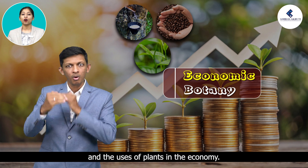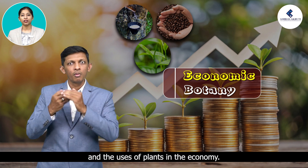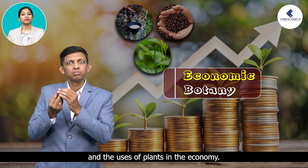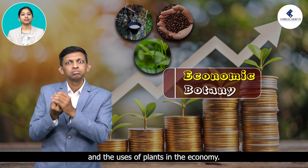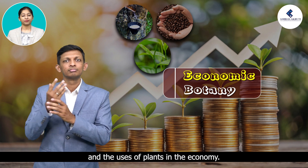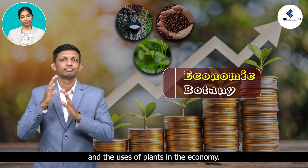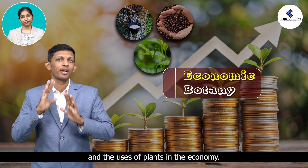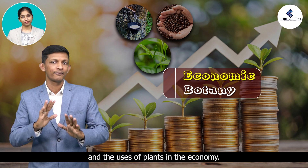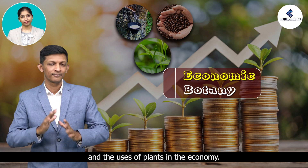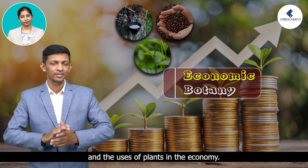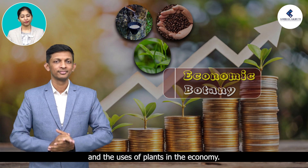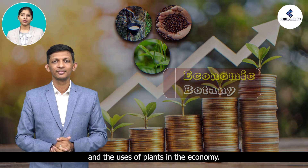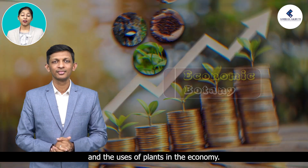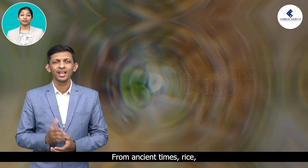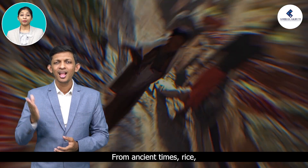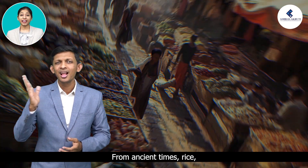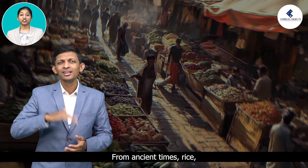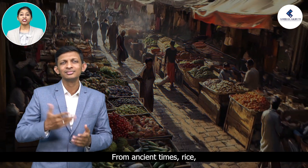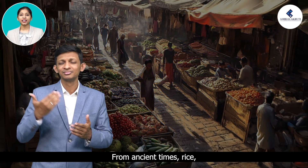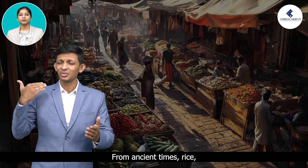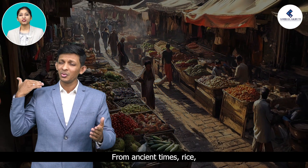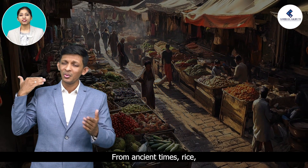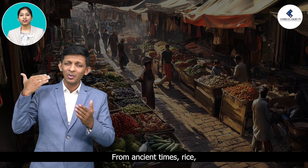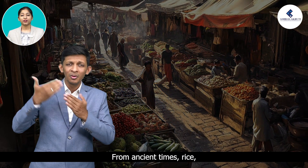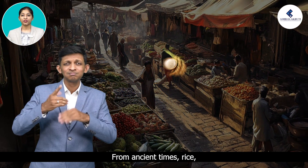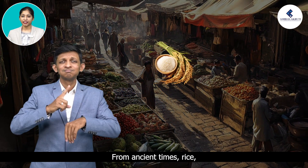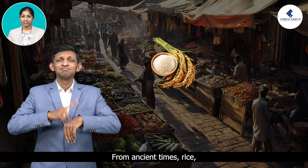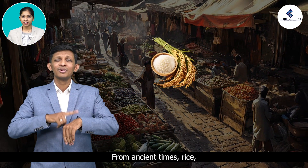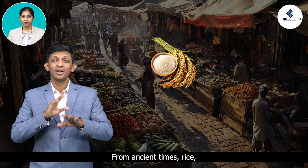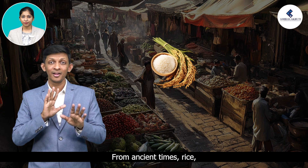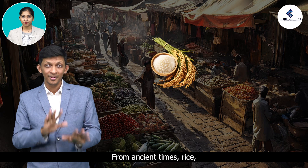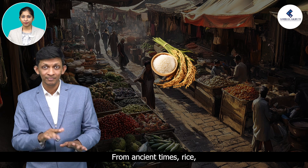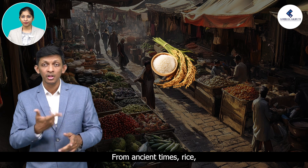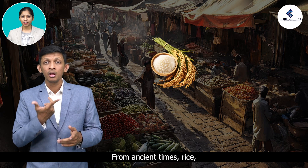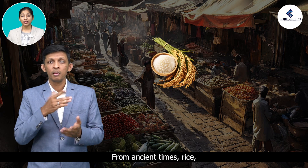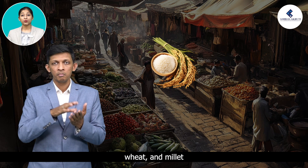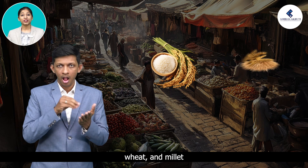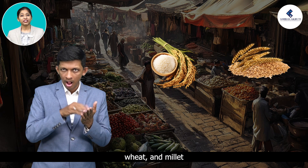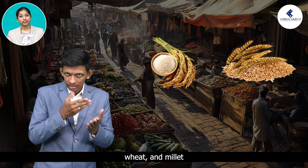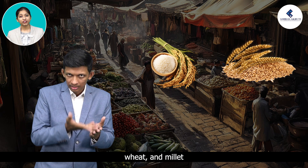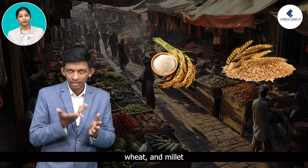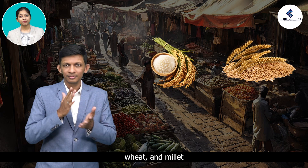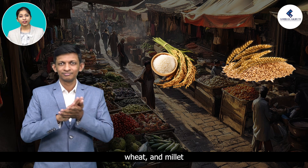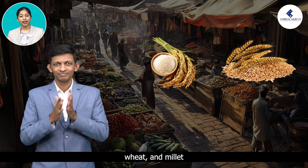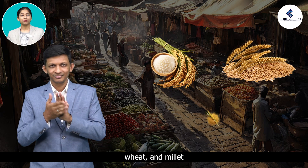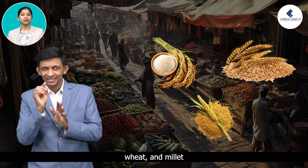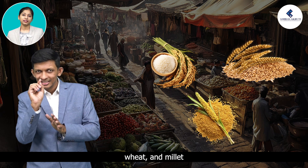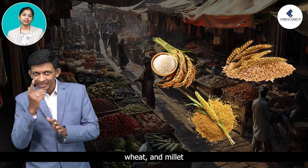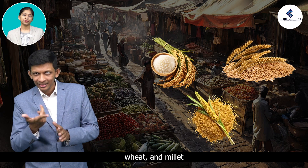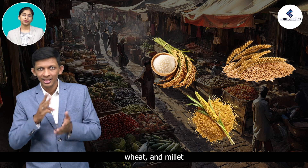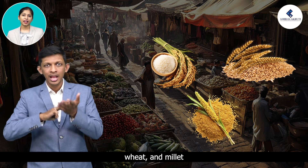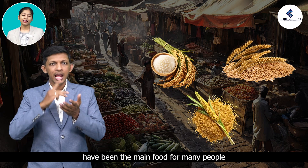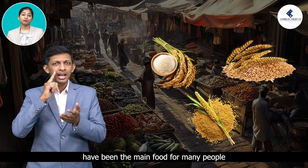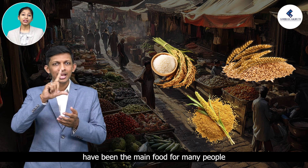in the economy. From ancient times, rice, wheat, and